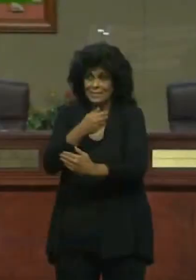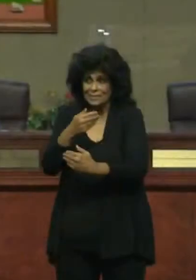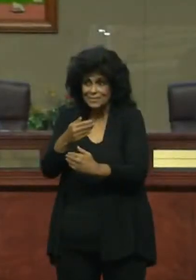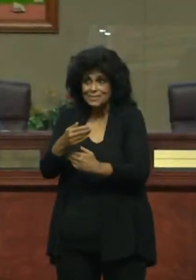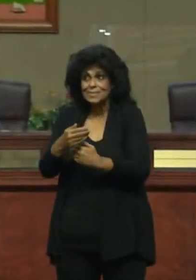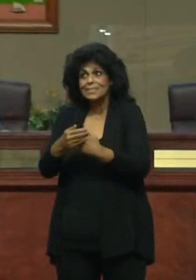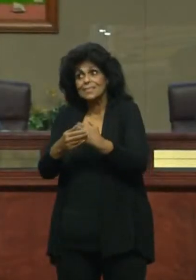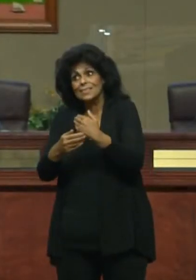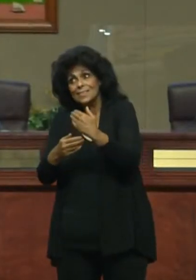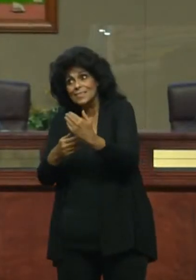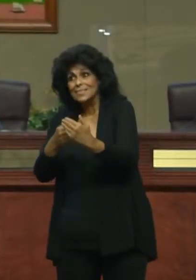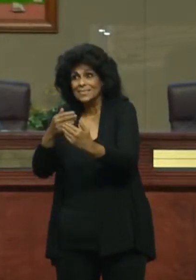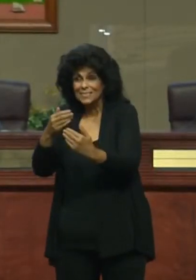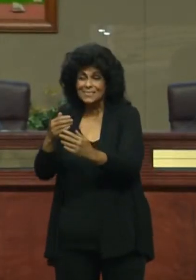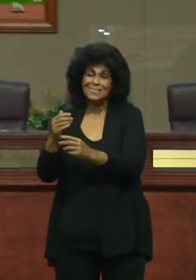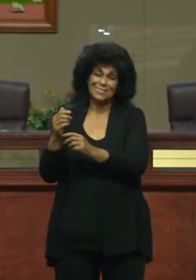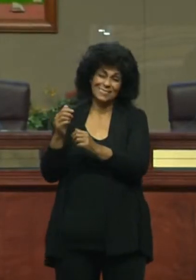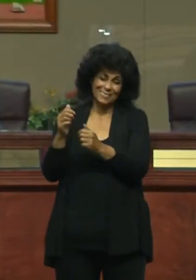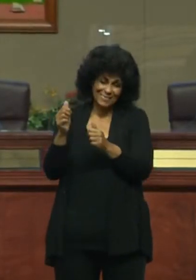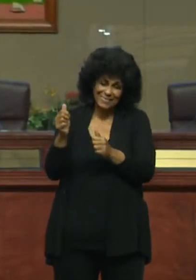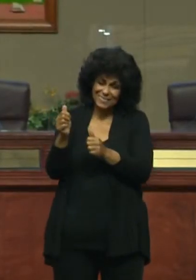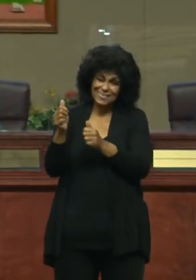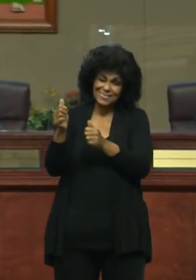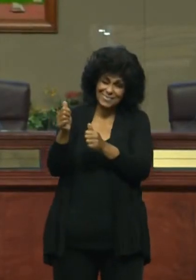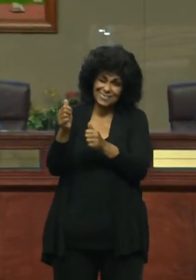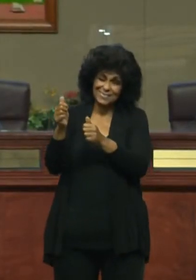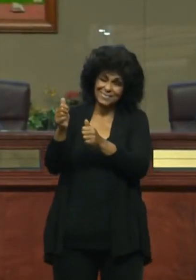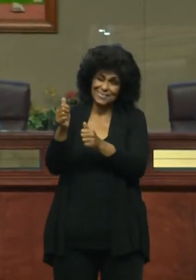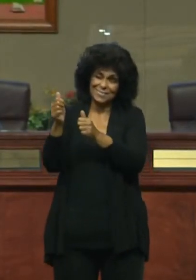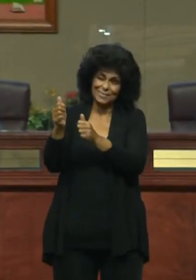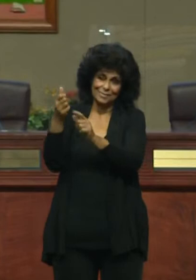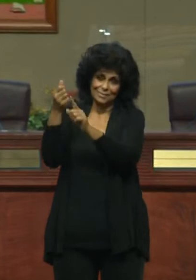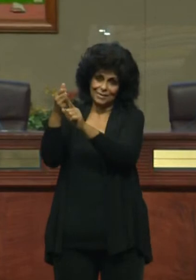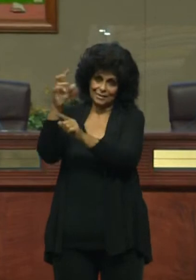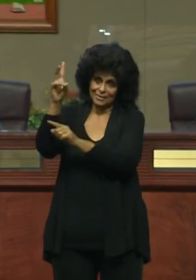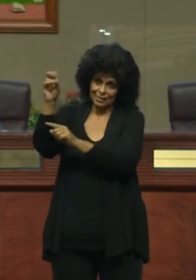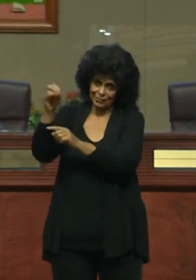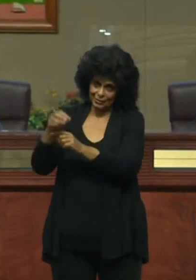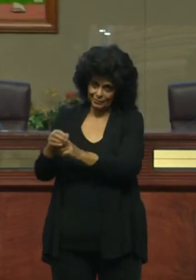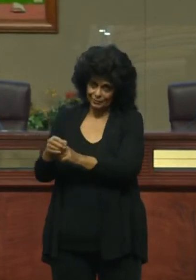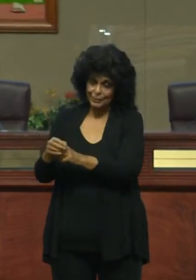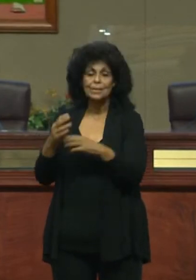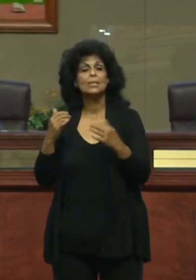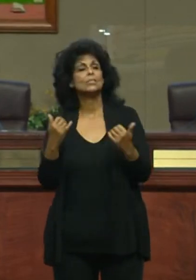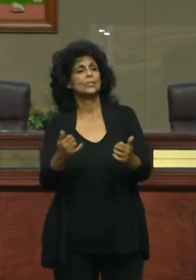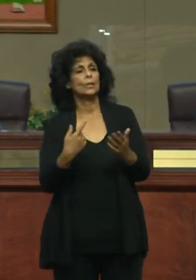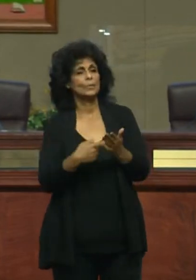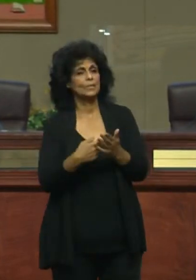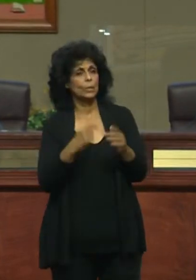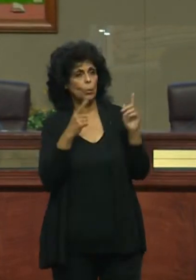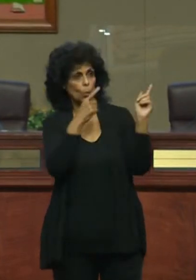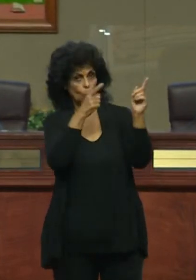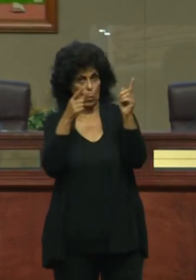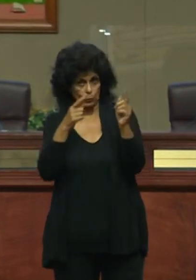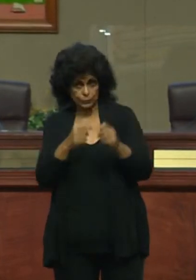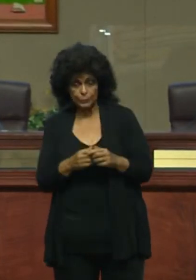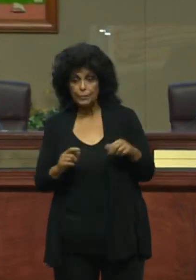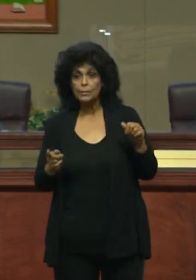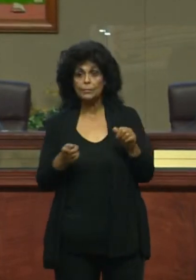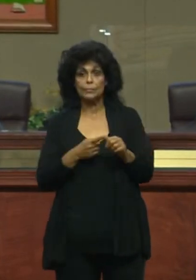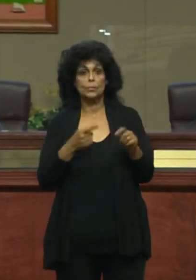here are the goals for this week. We always start the week by telling you what it is that we hope to accomplish. Number one, we will continue to offer